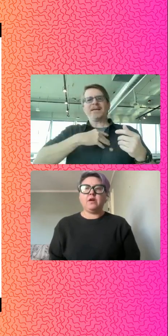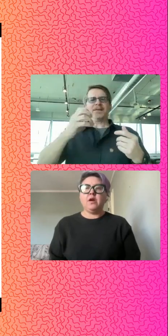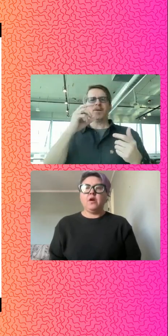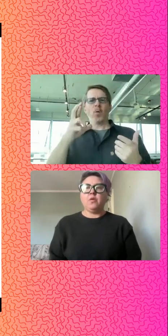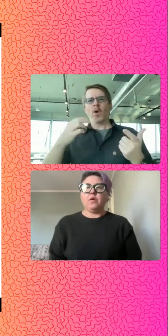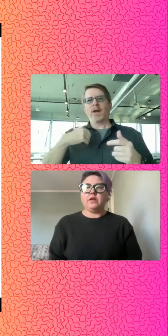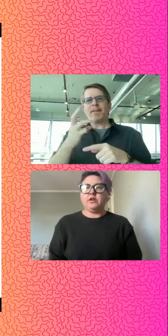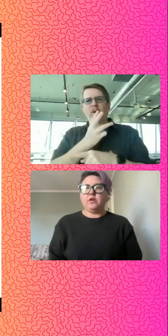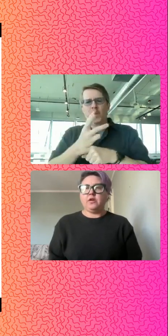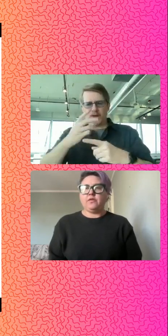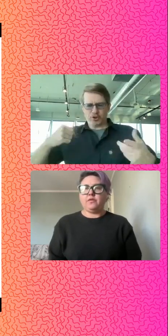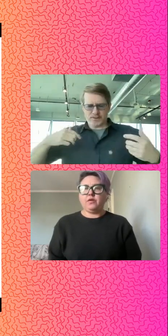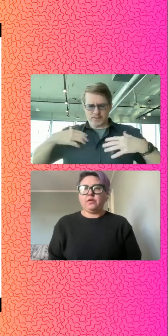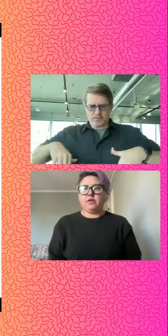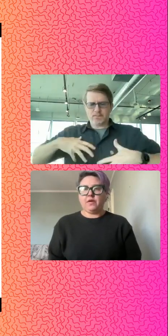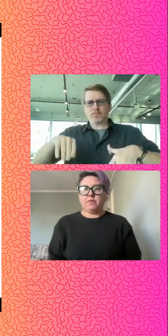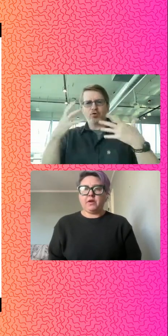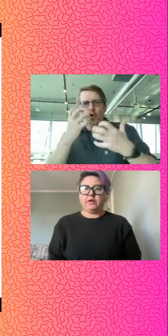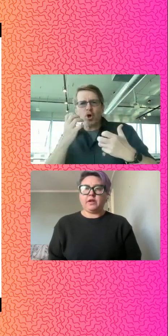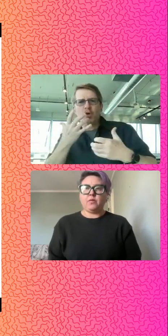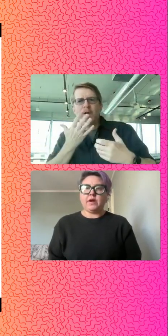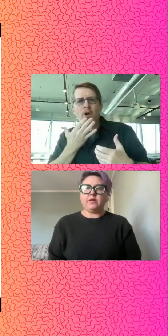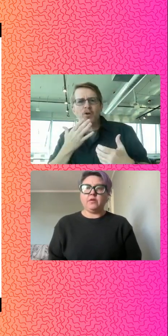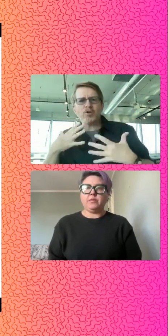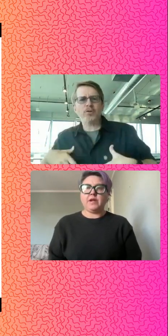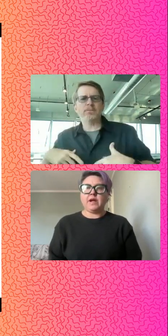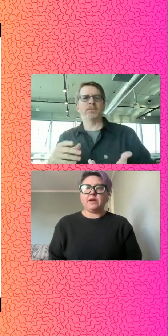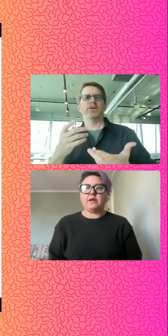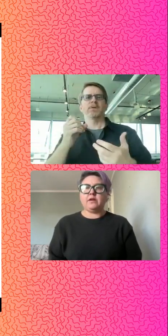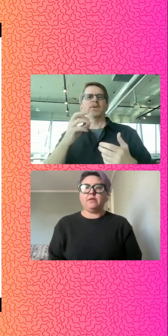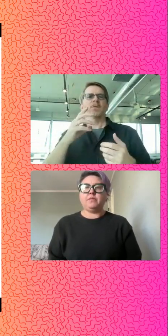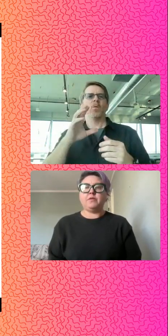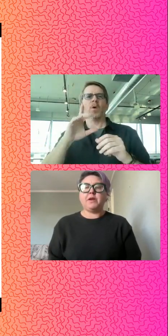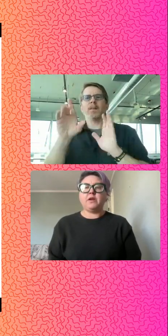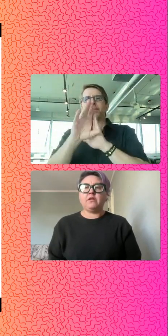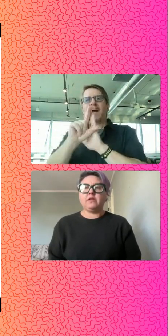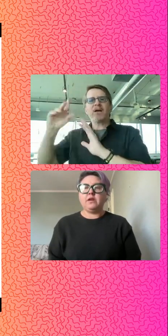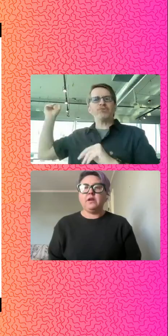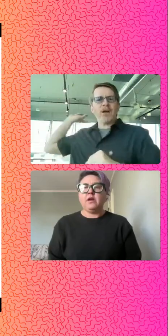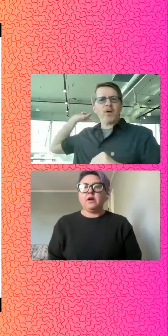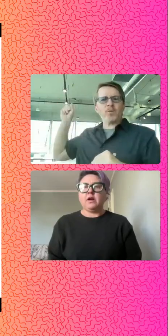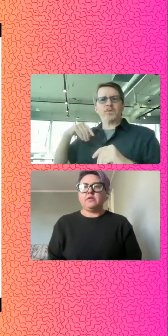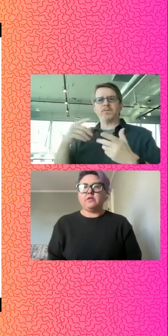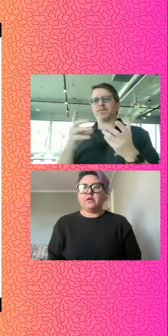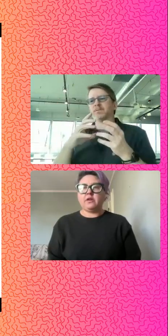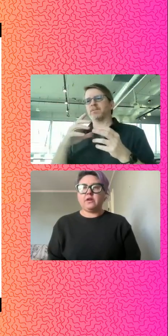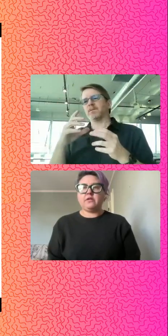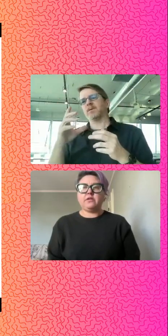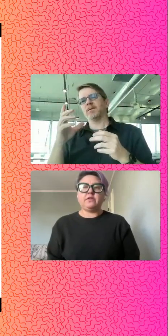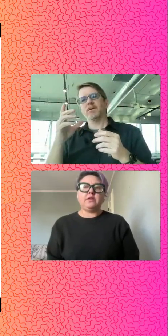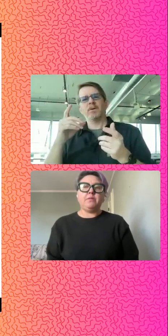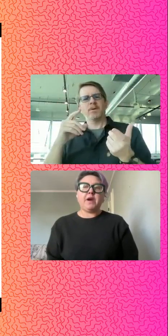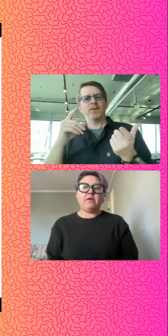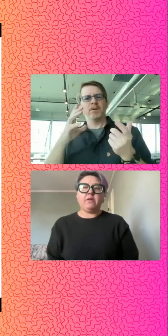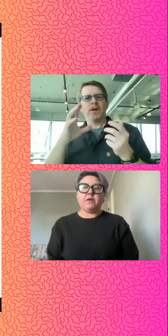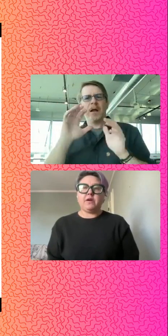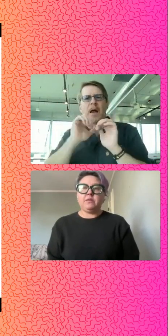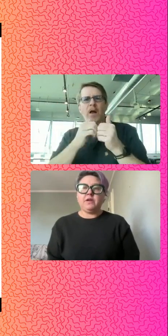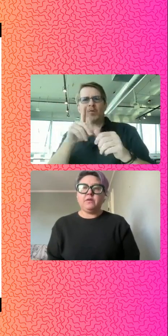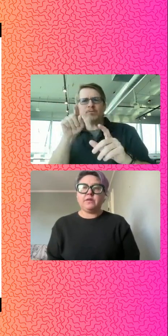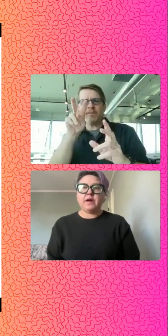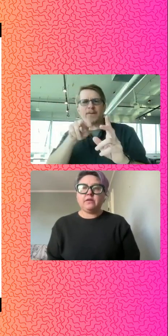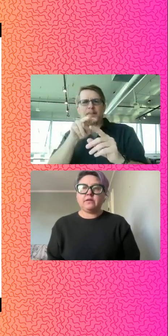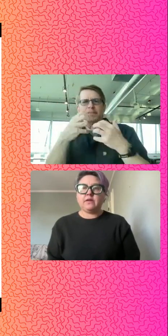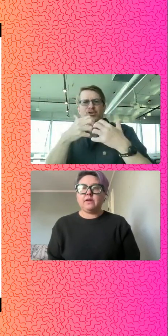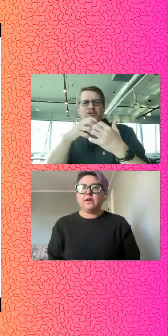wearing, what if I'm wearing like white or black, depending on the dark colors, the background